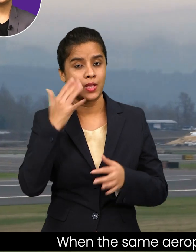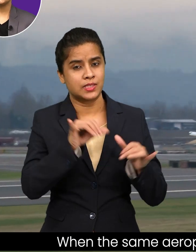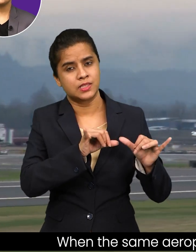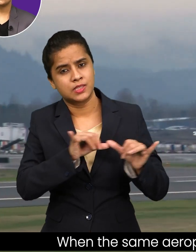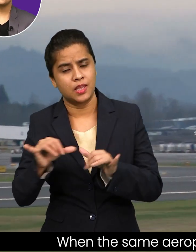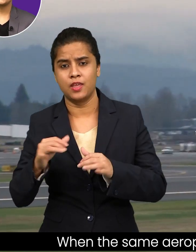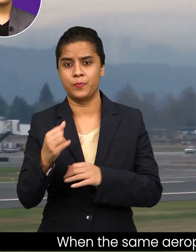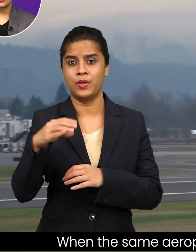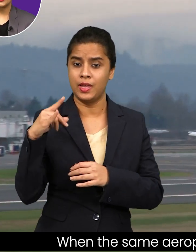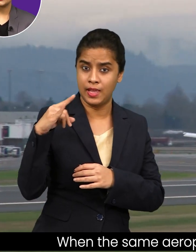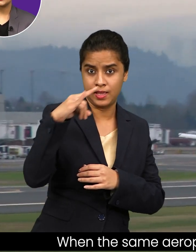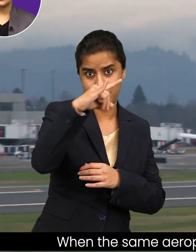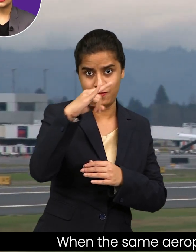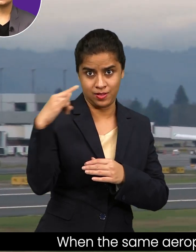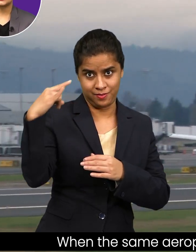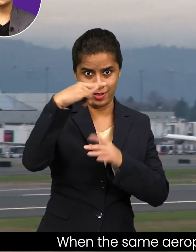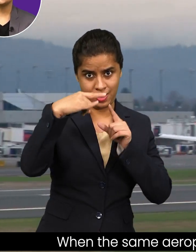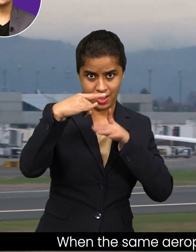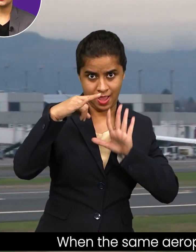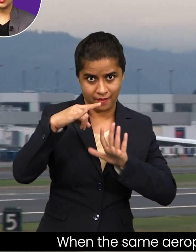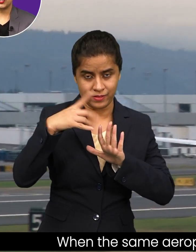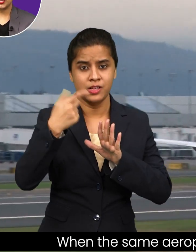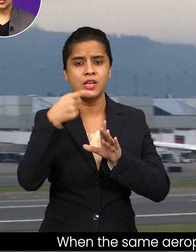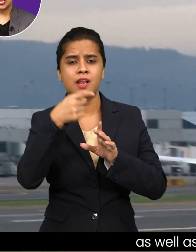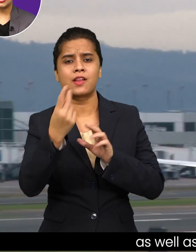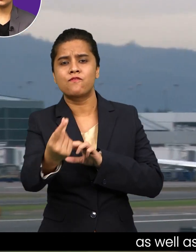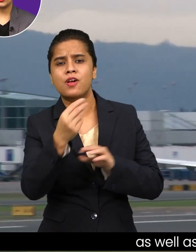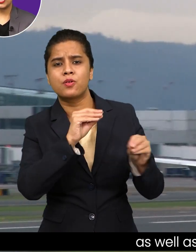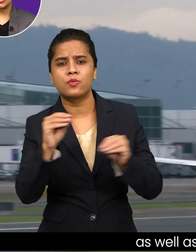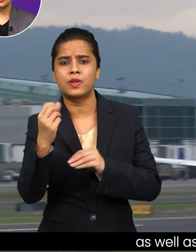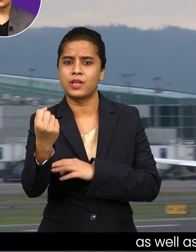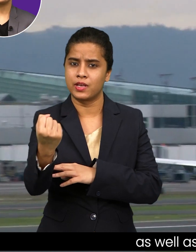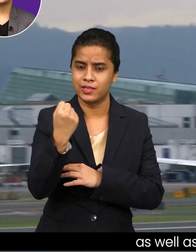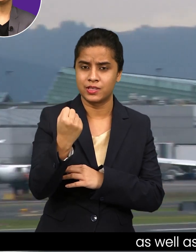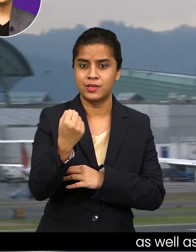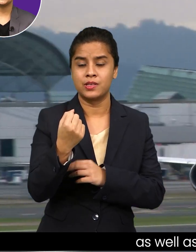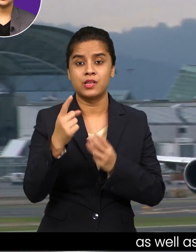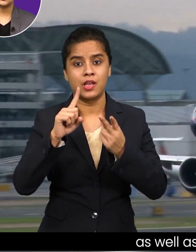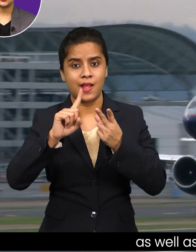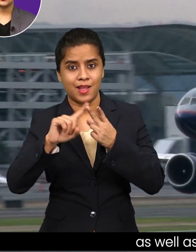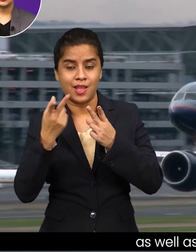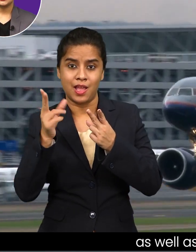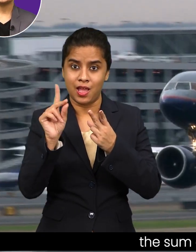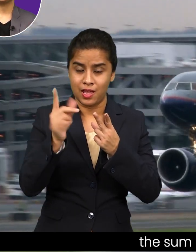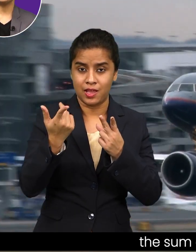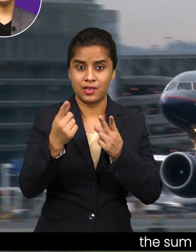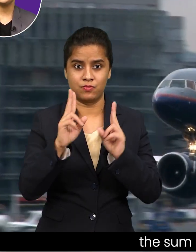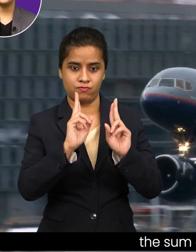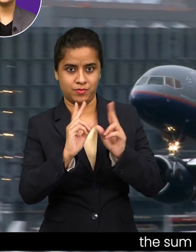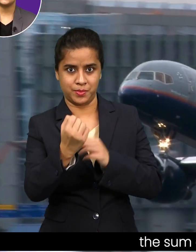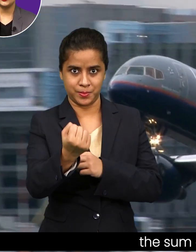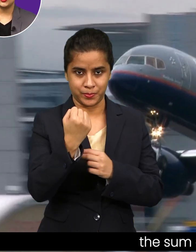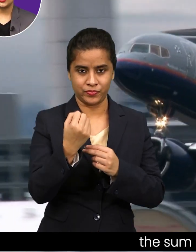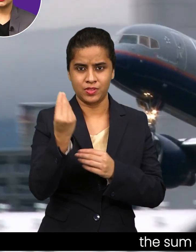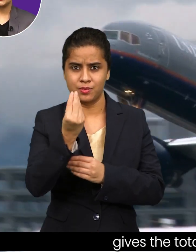When the same aeroplane flies, it has kinetic energy as well as potential energy. The sum of